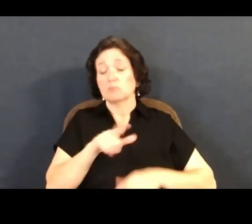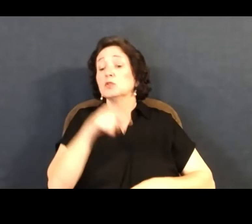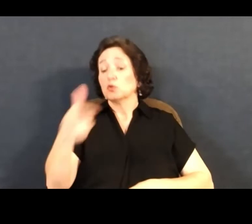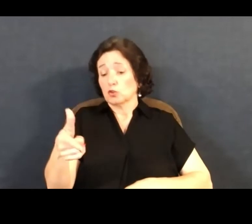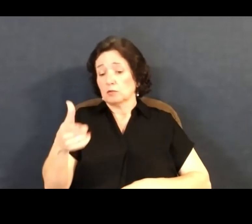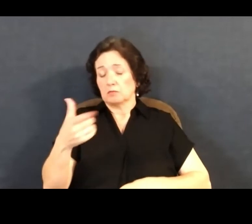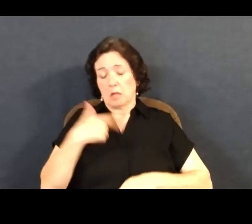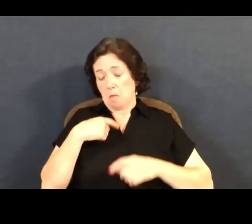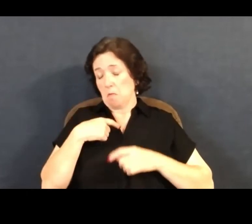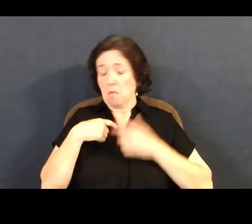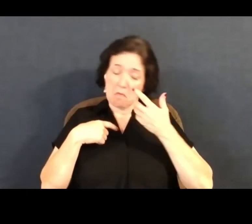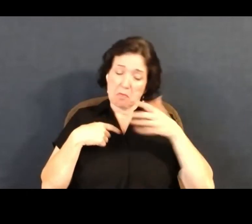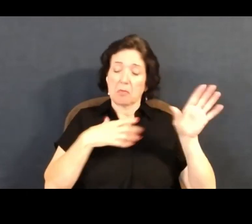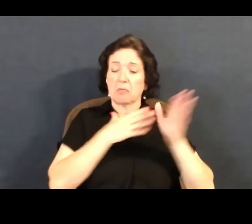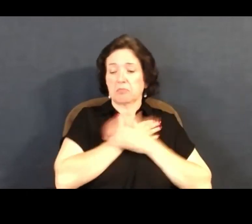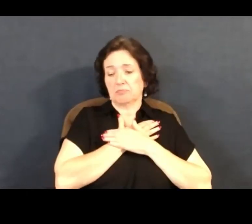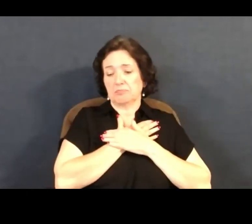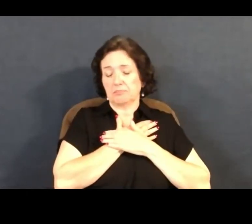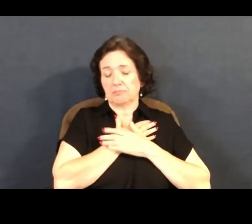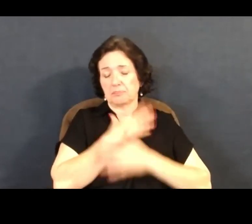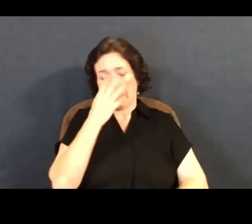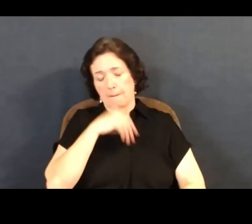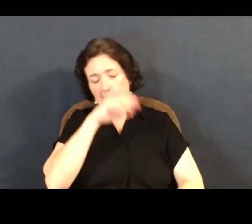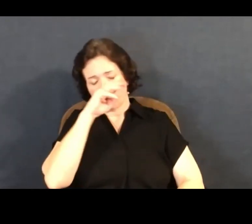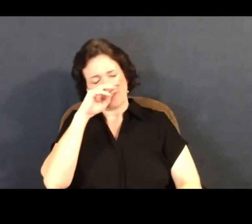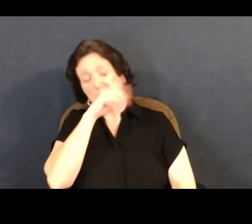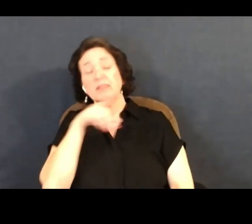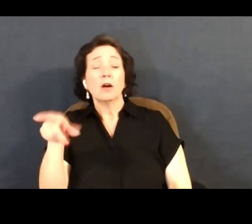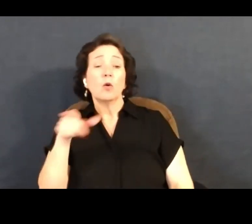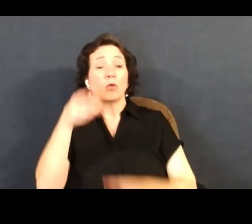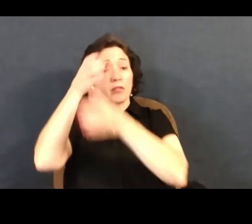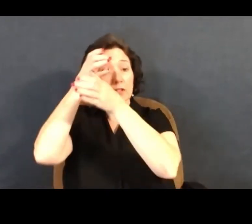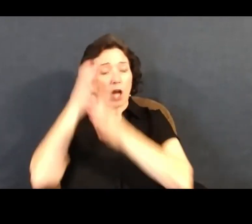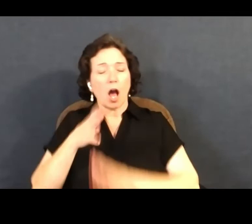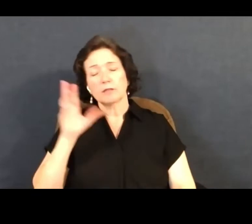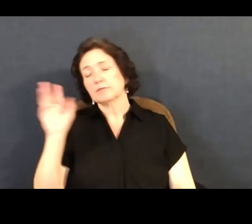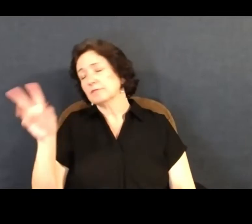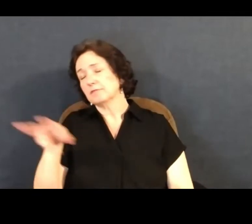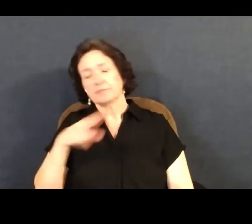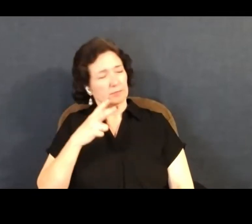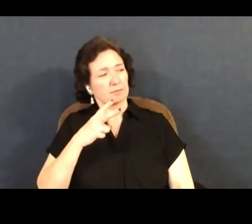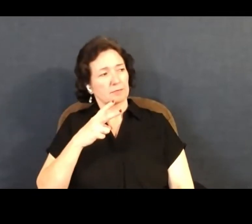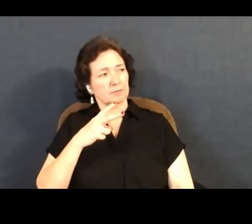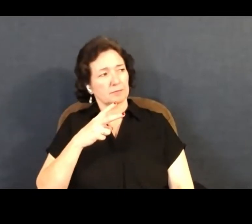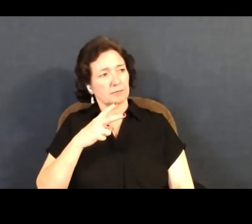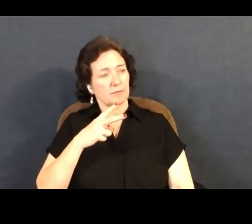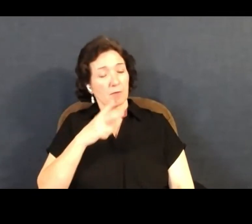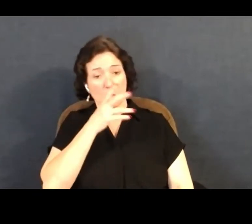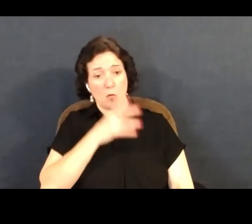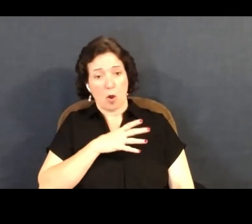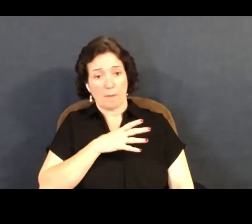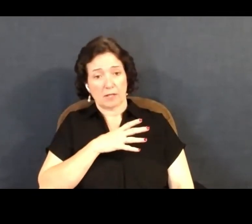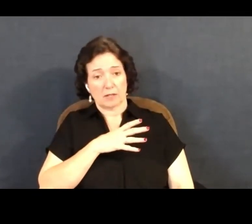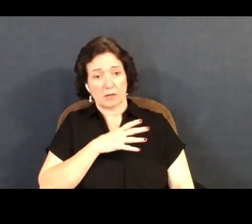now. I'm away for my rest." And the scholar saw the wood-carved woman and